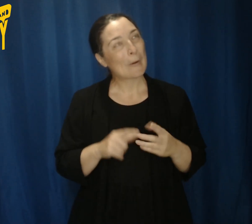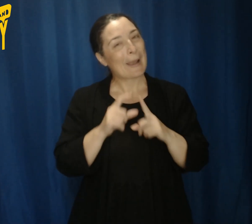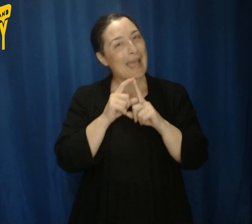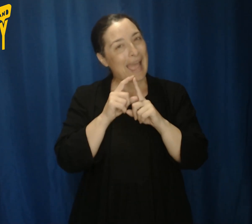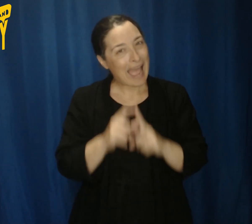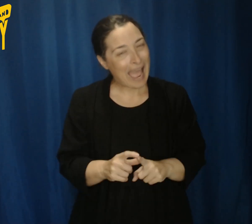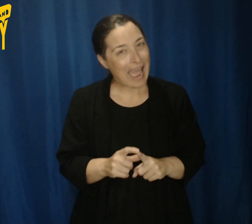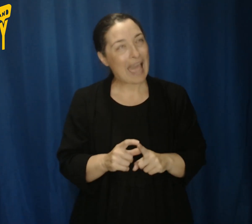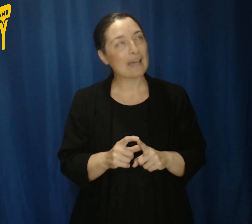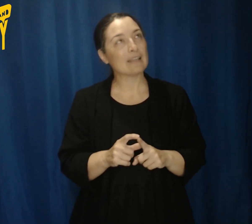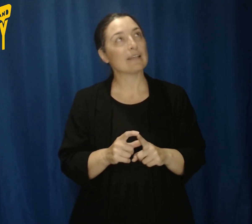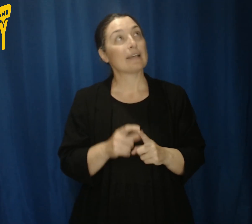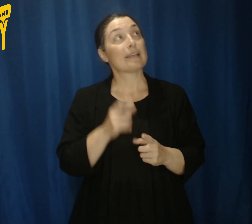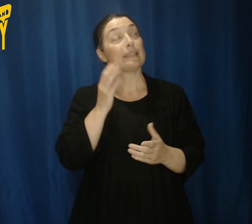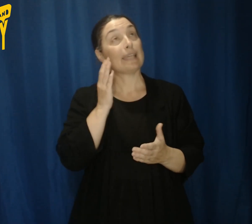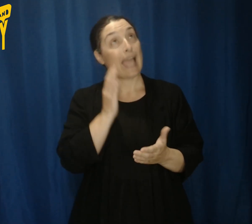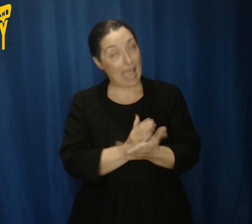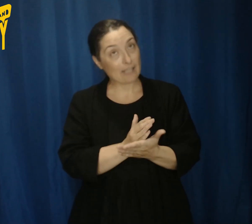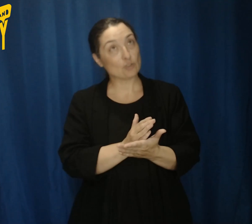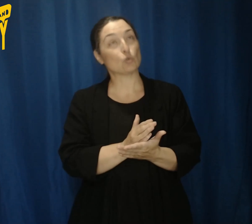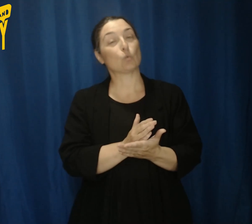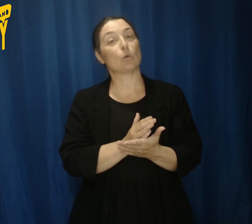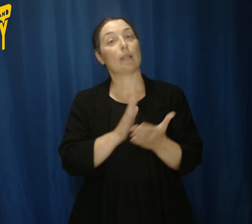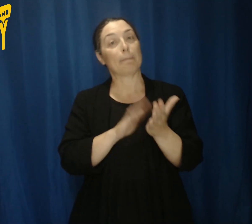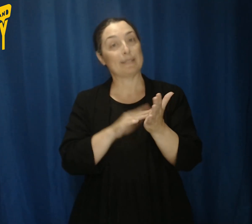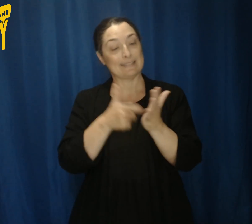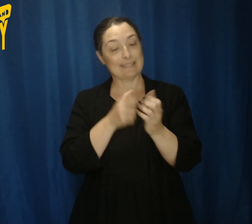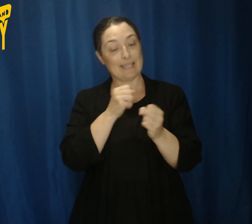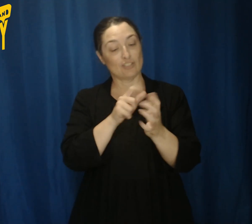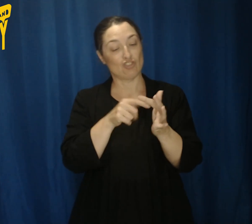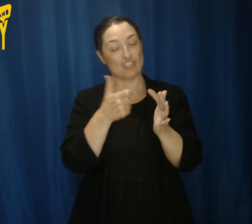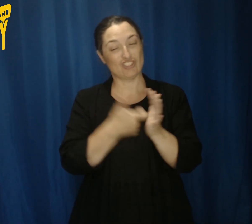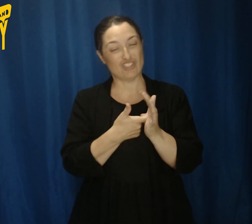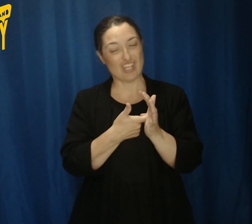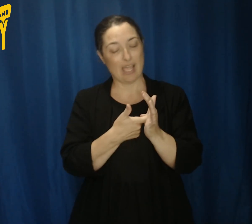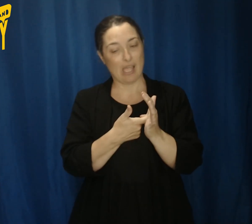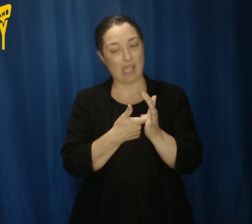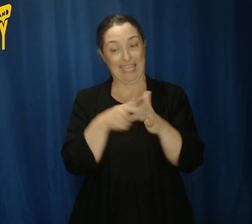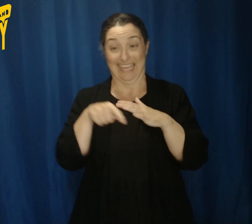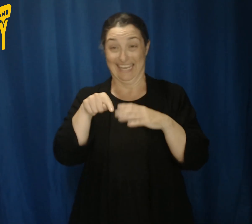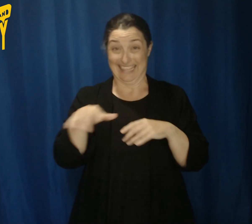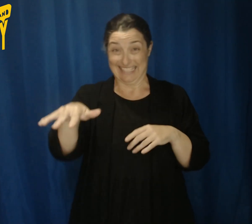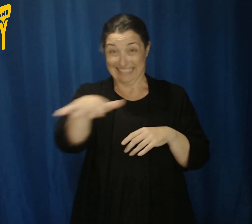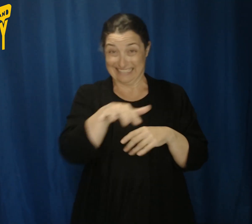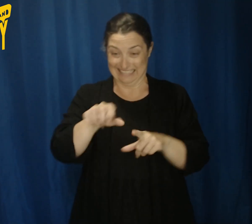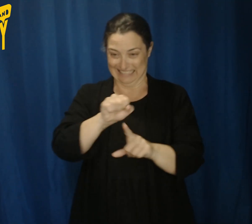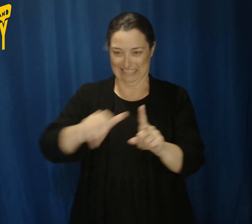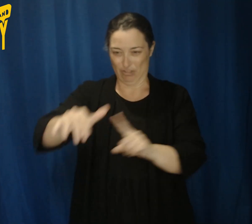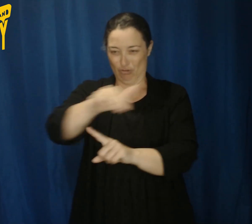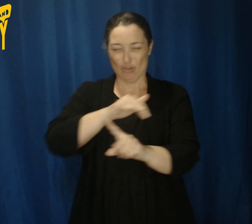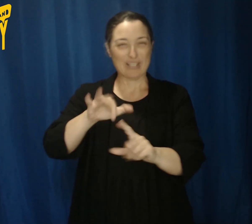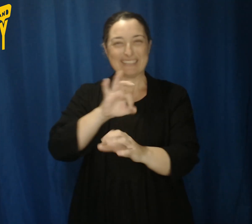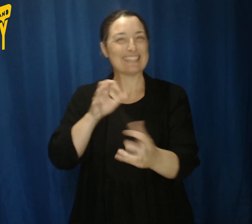character of Mr. Ginger, because he just didn't work in this hellscape that was the rest of the place. And I